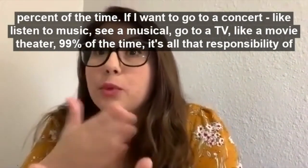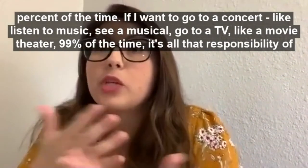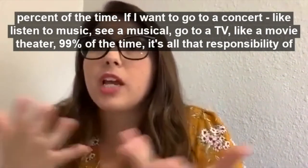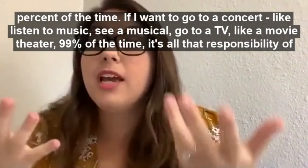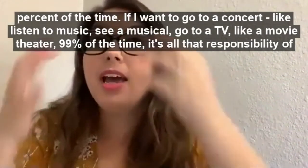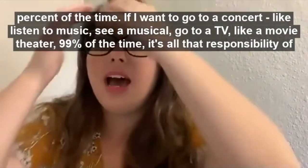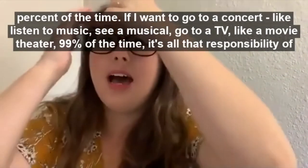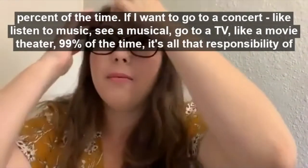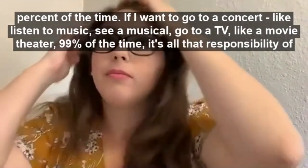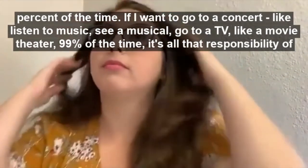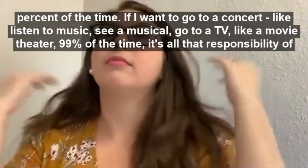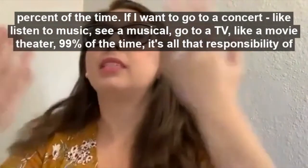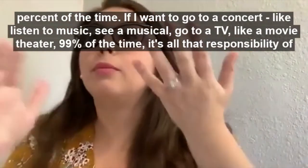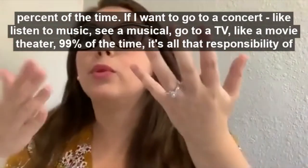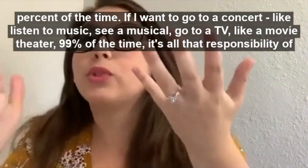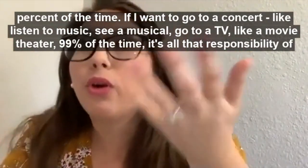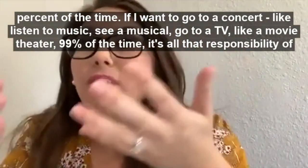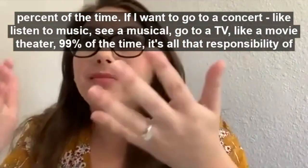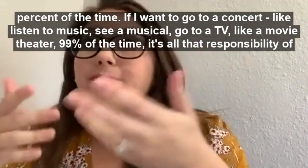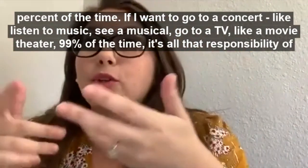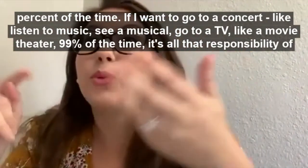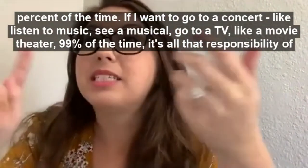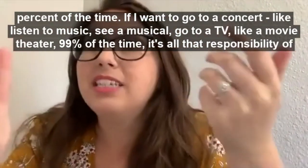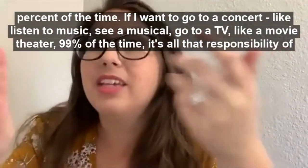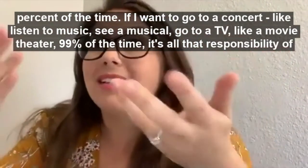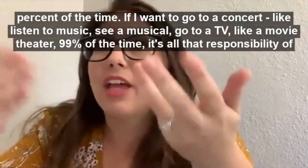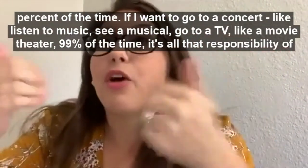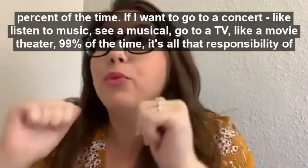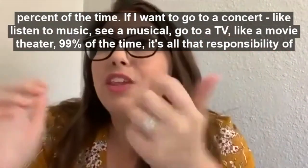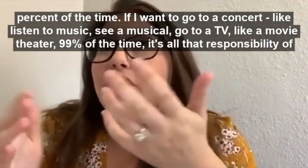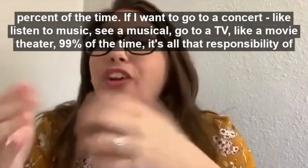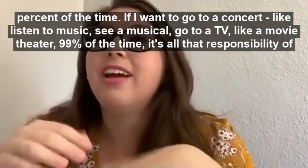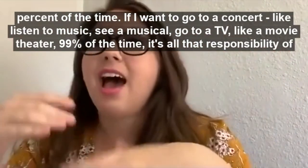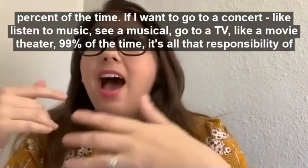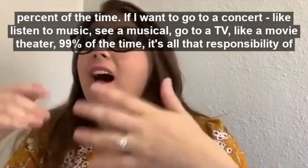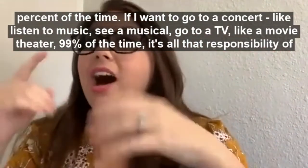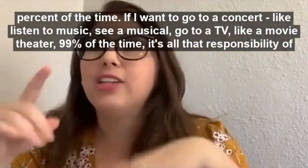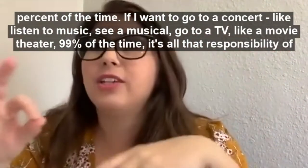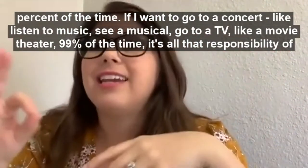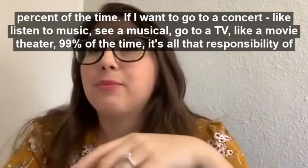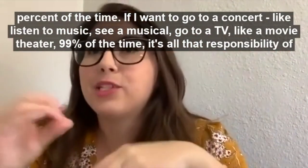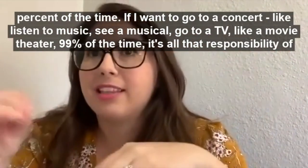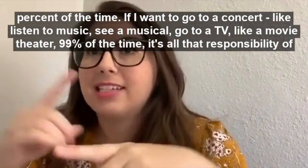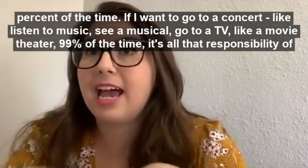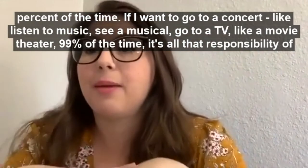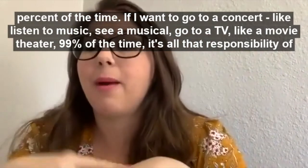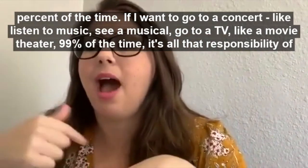music, see a musical, go to a TV, like a movie theater, 99% of the time,